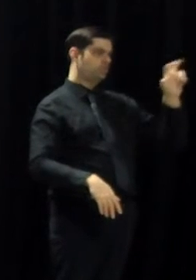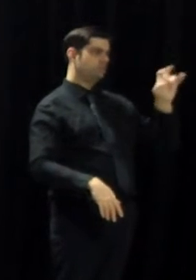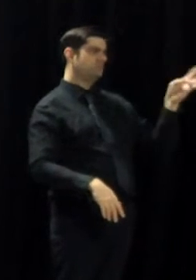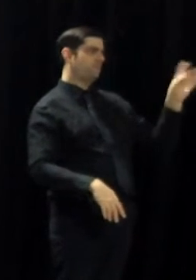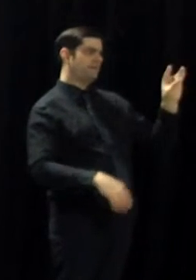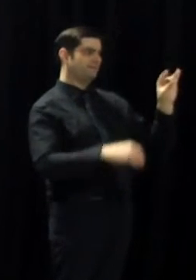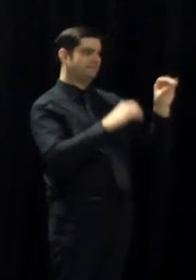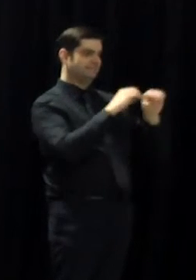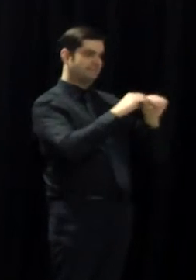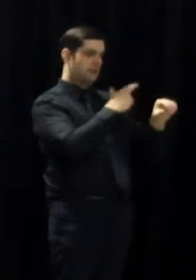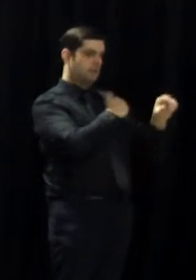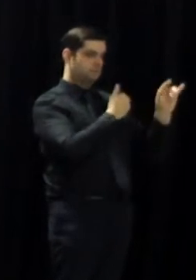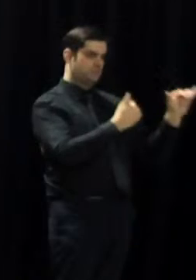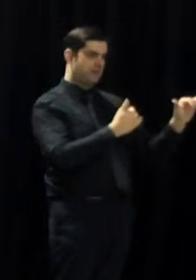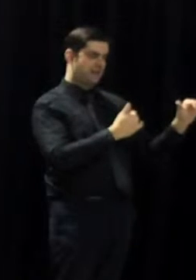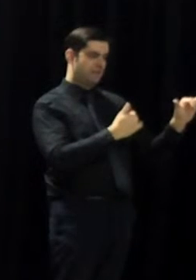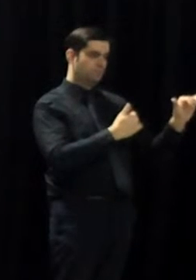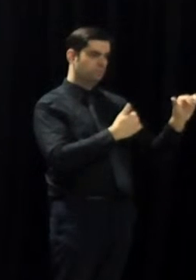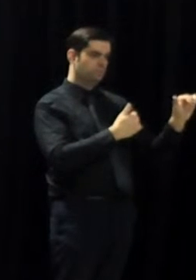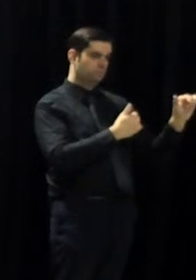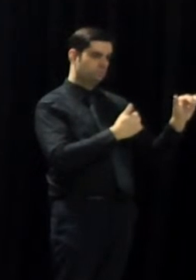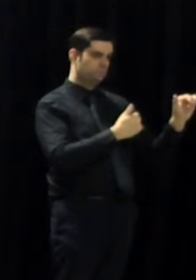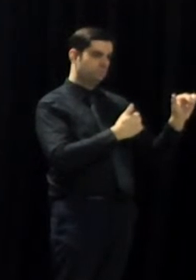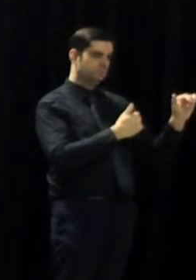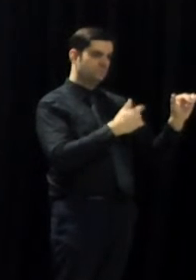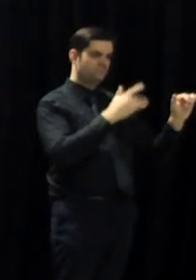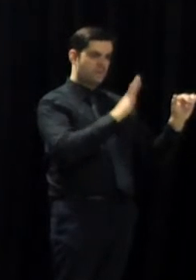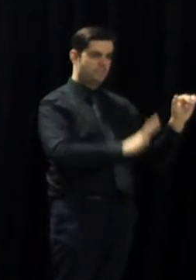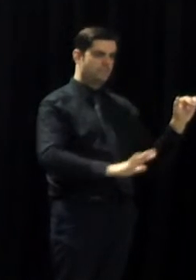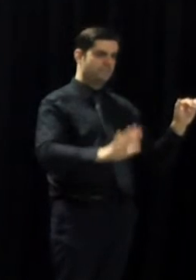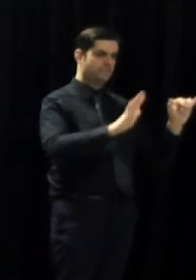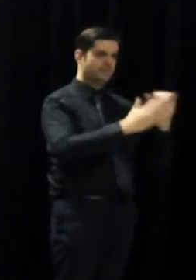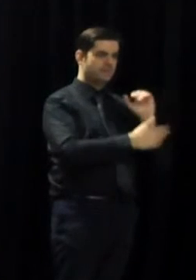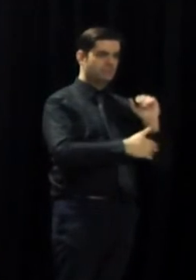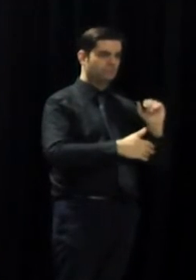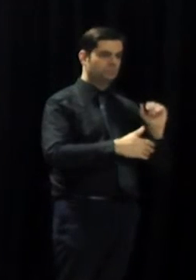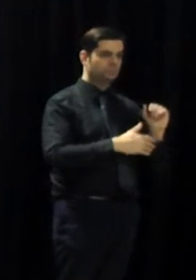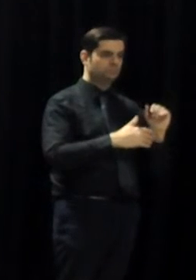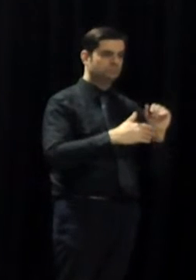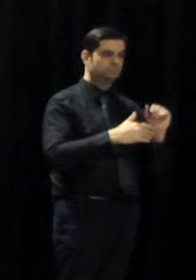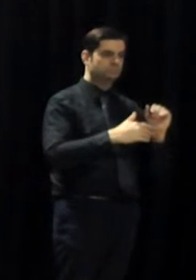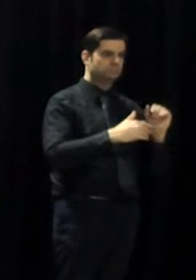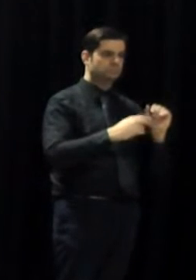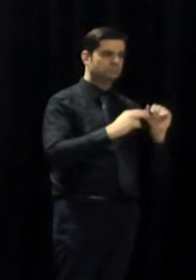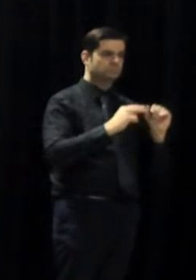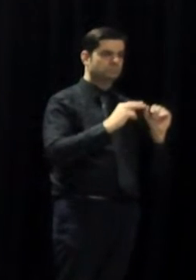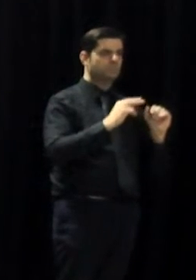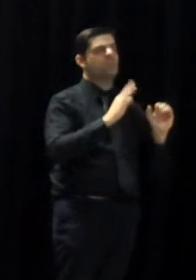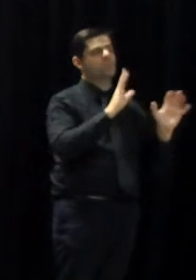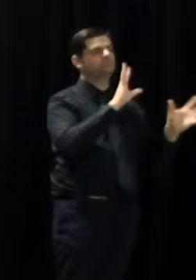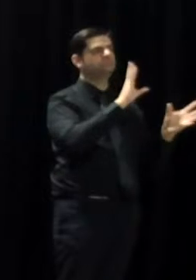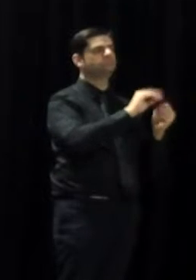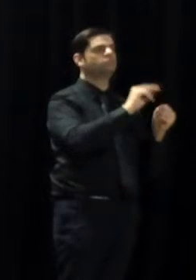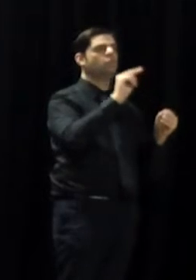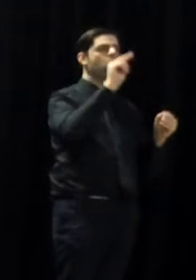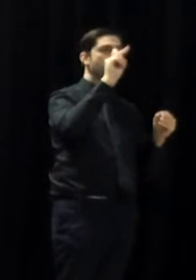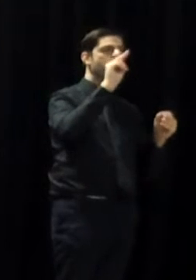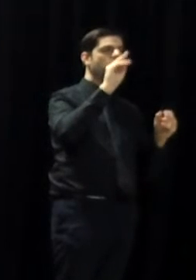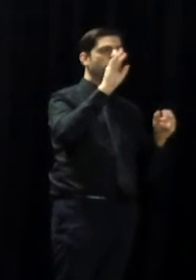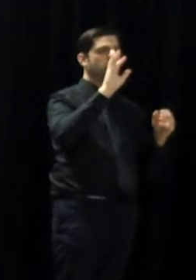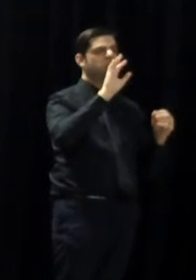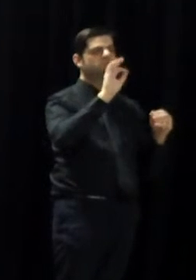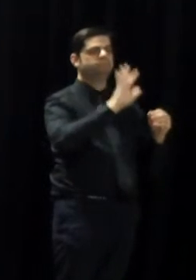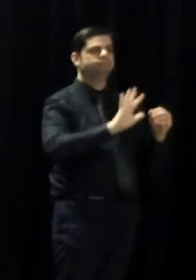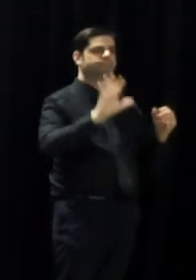the counties, central, some northern, maybe even Mohawk. That would bring that number